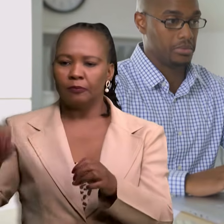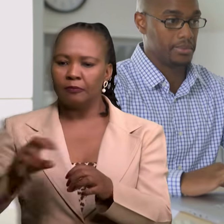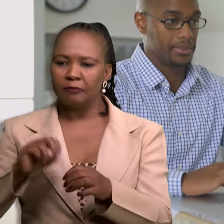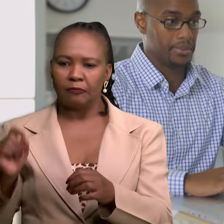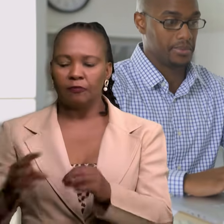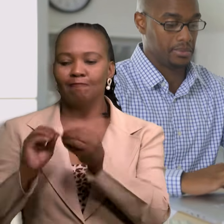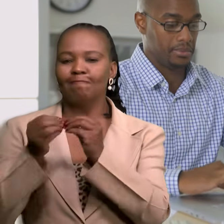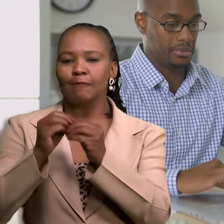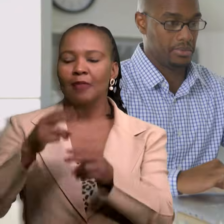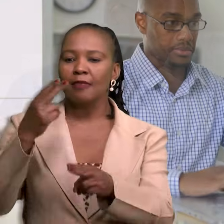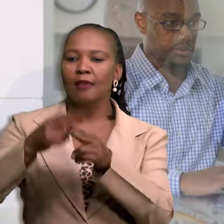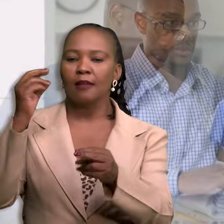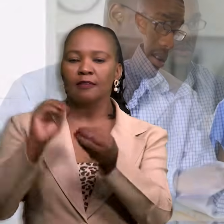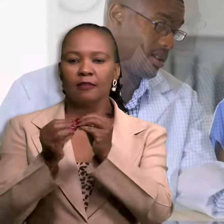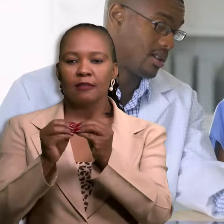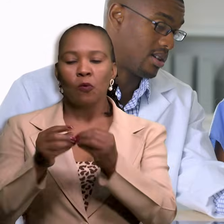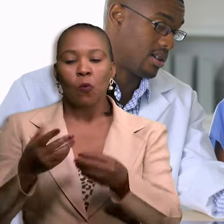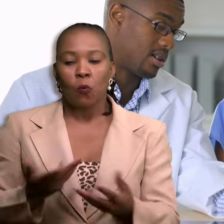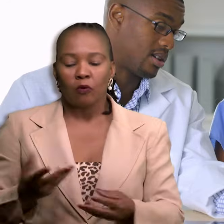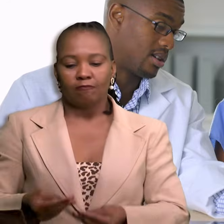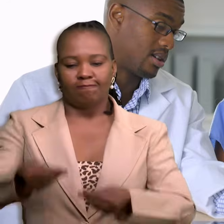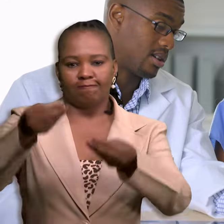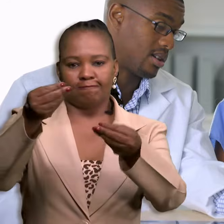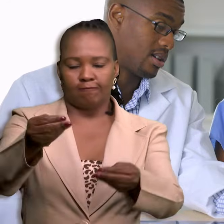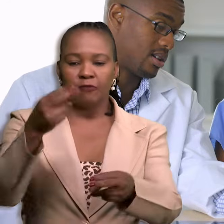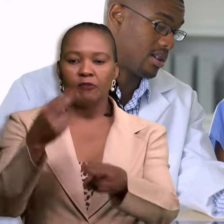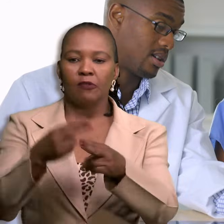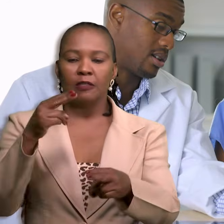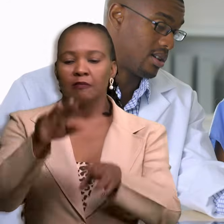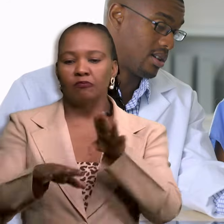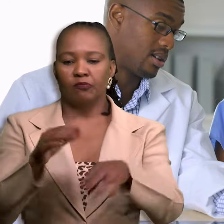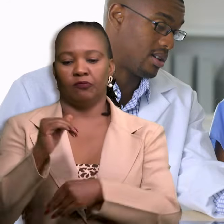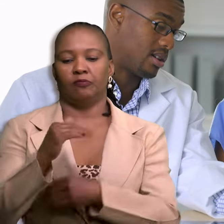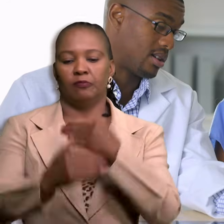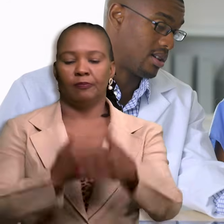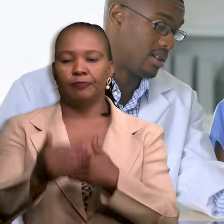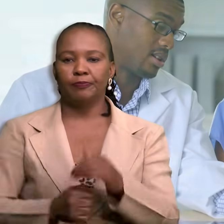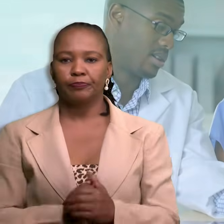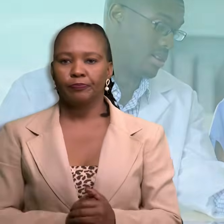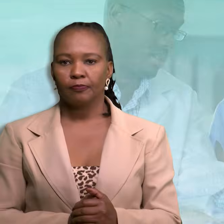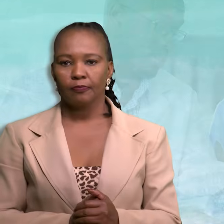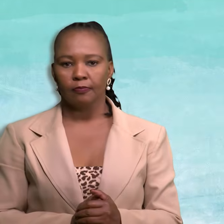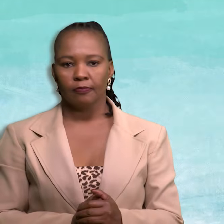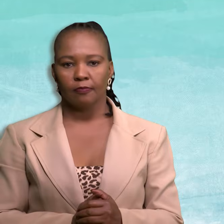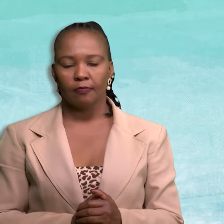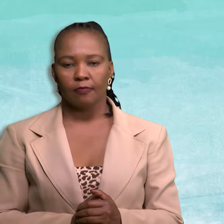to develop a final draft that you will submit in the final step of the process.